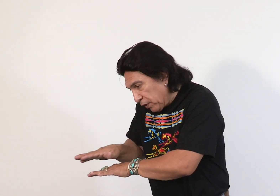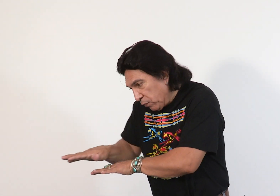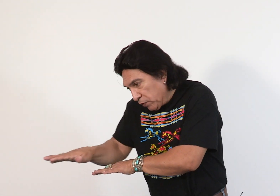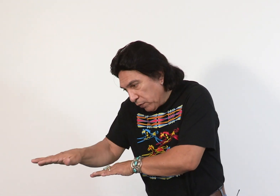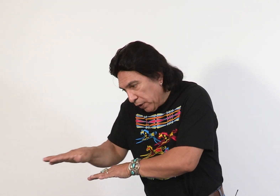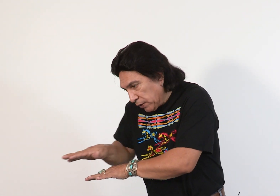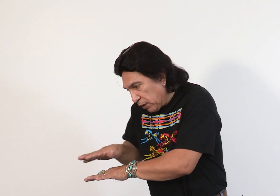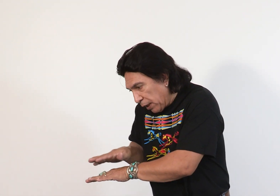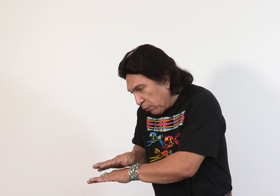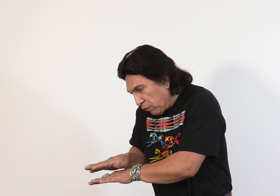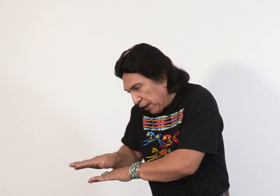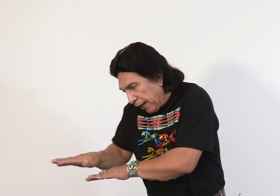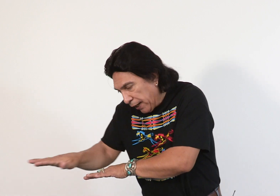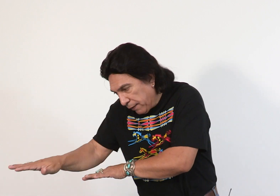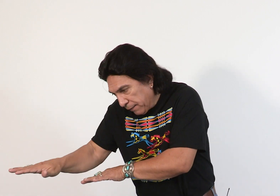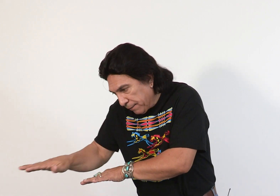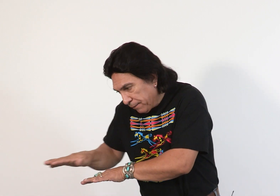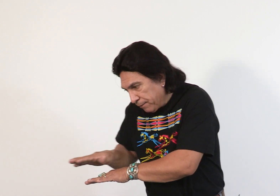you would do this, like moving ahead.